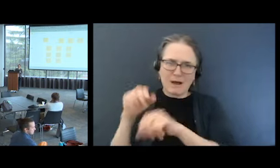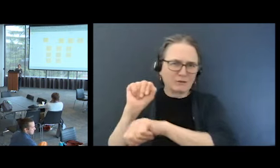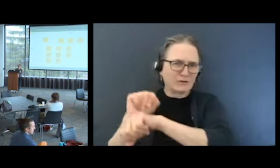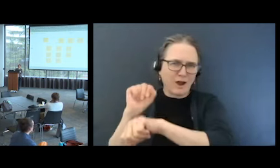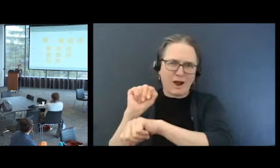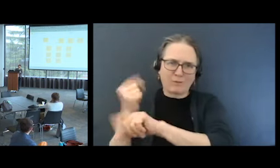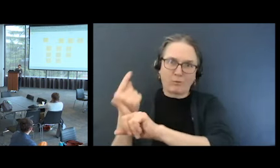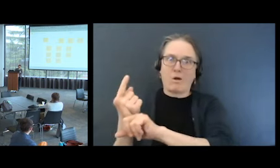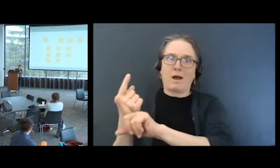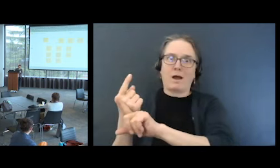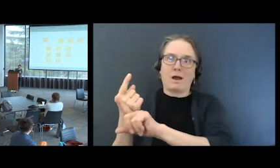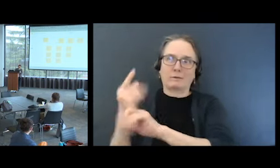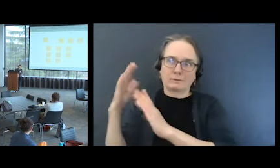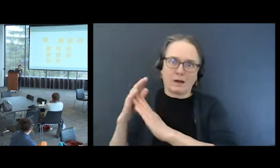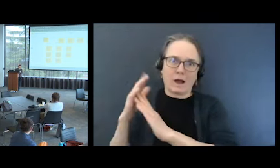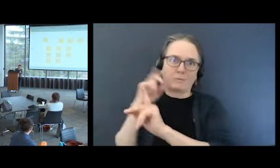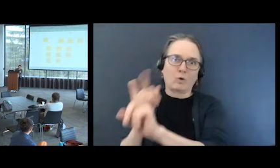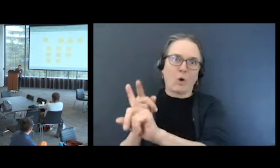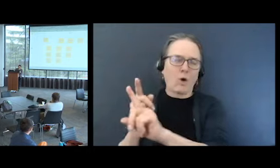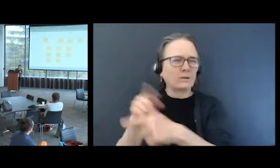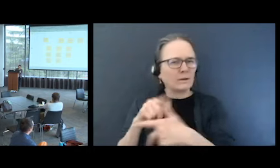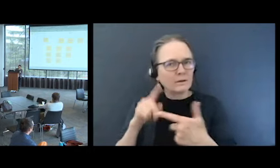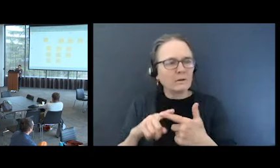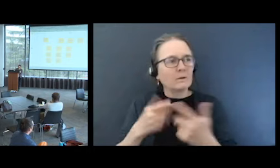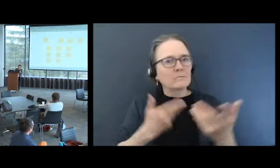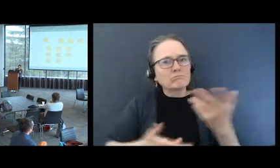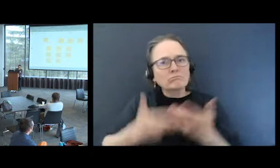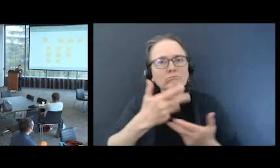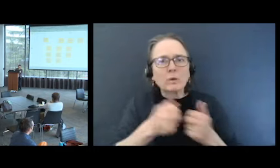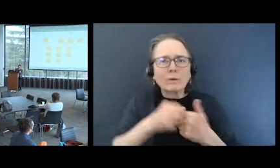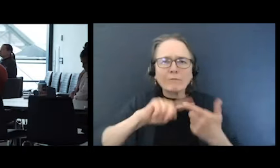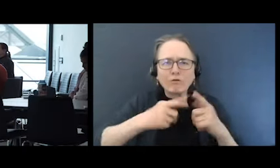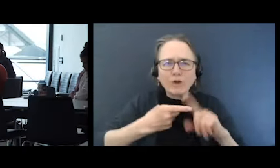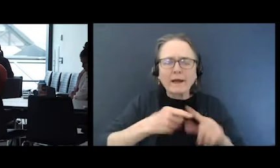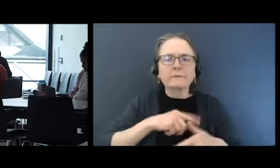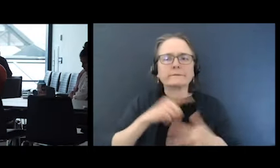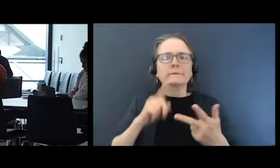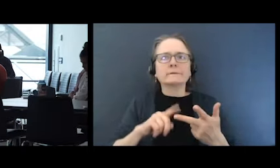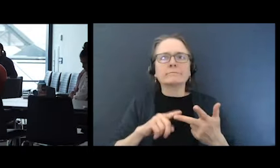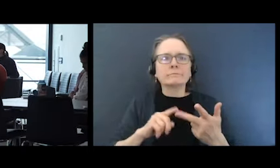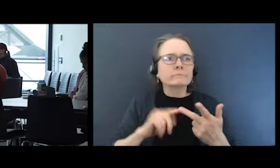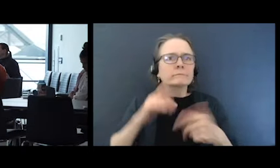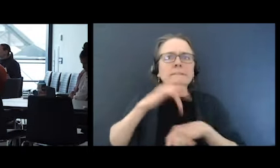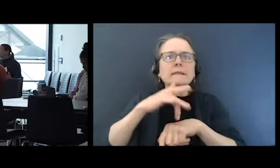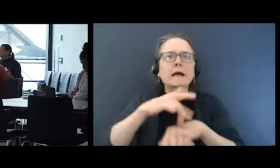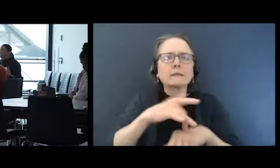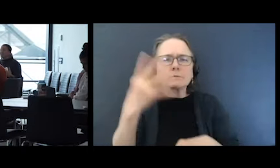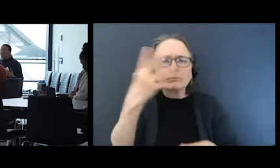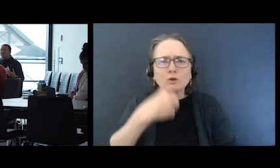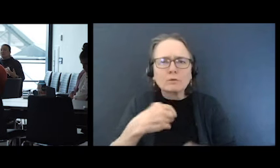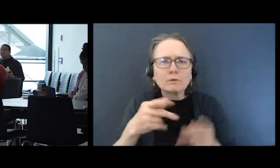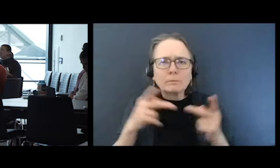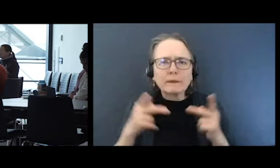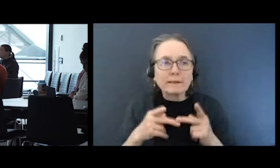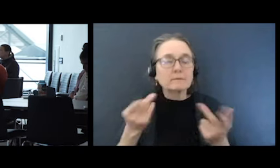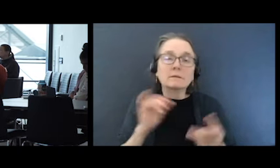able to go to the park, being able to experience beauty, being able to go to Discovery Park and see the ocean makes me happy. And it's hard to take